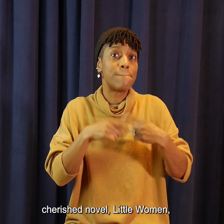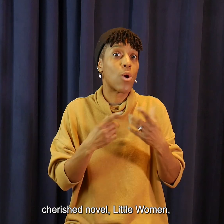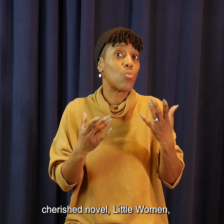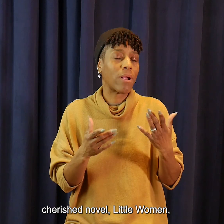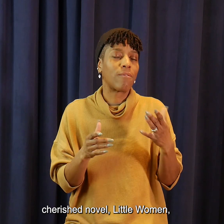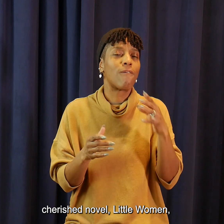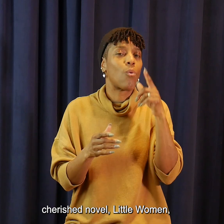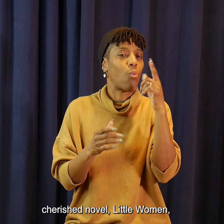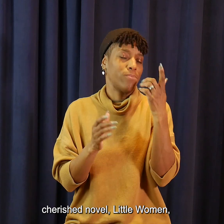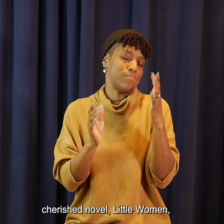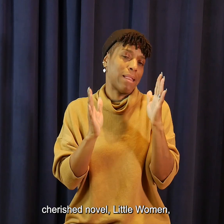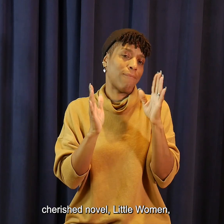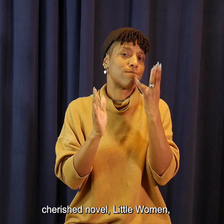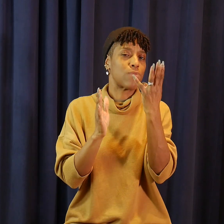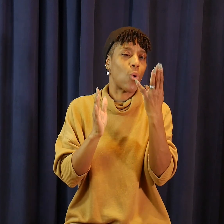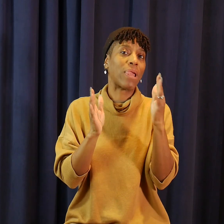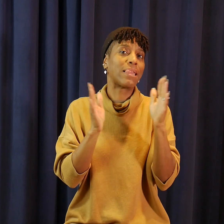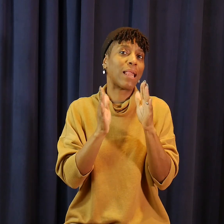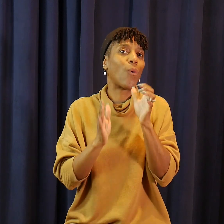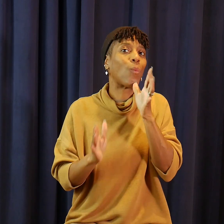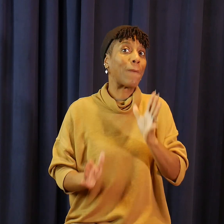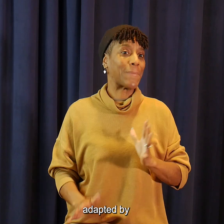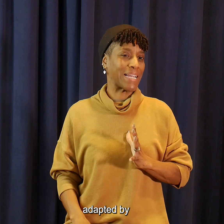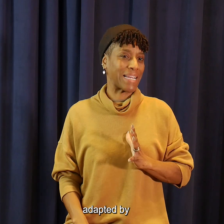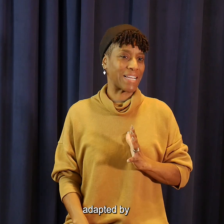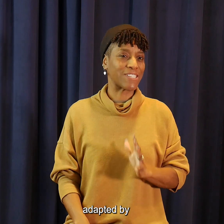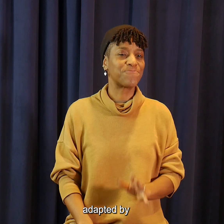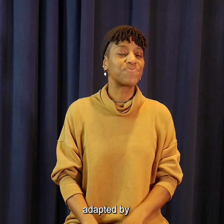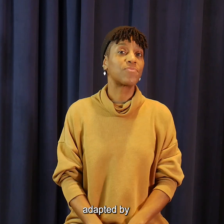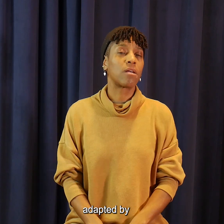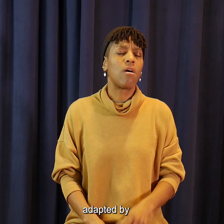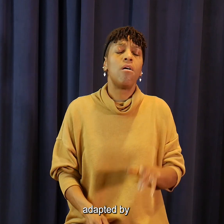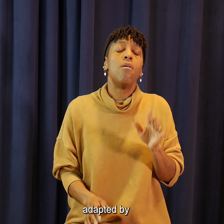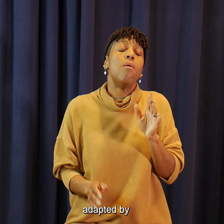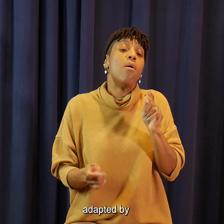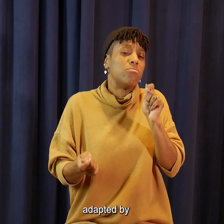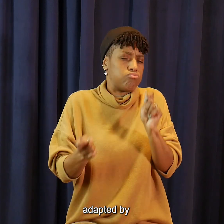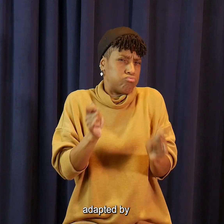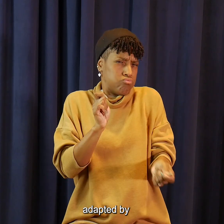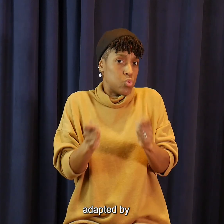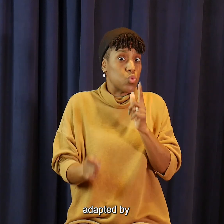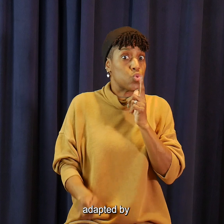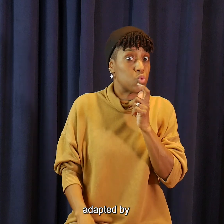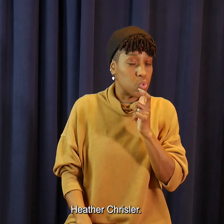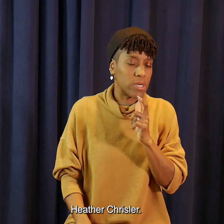Little Women, adapted by Heather